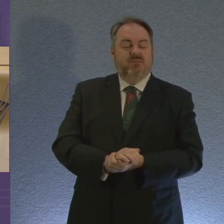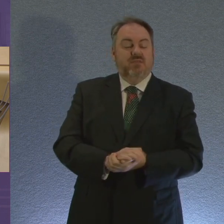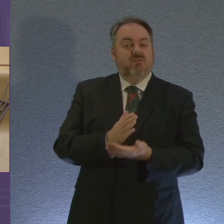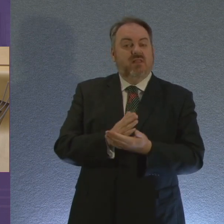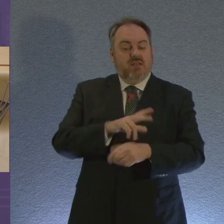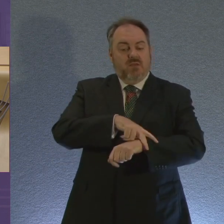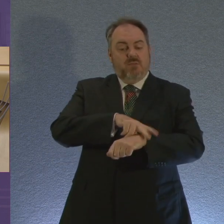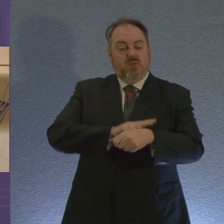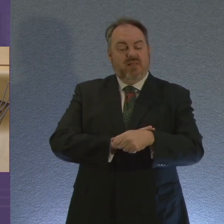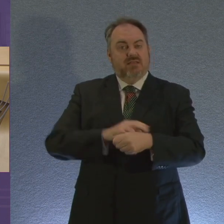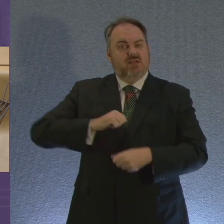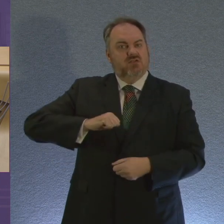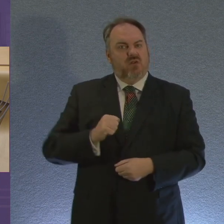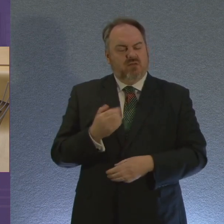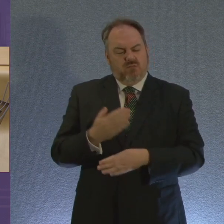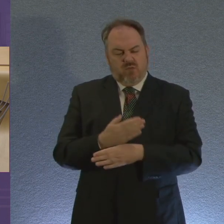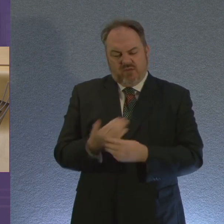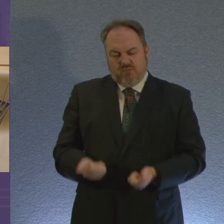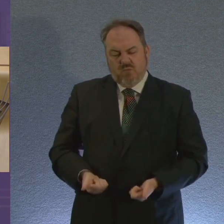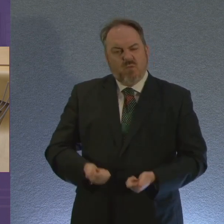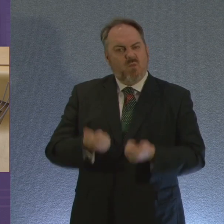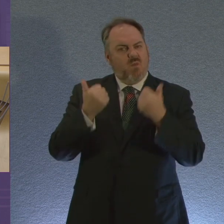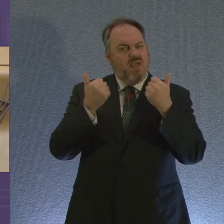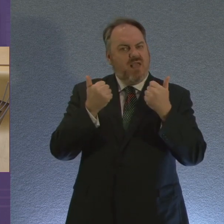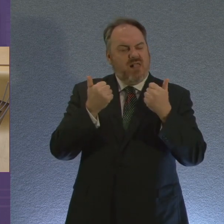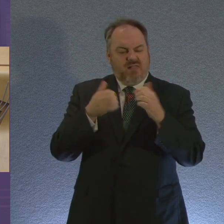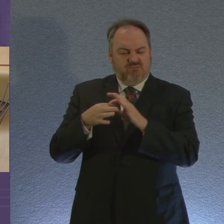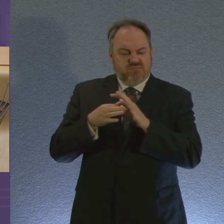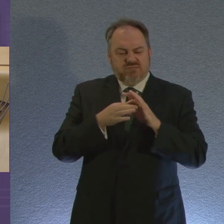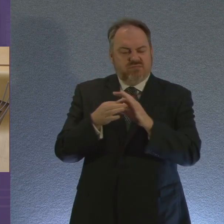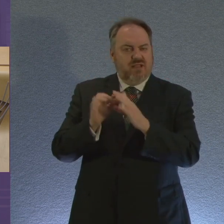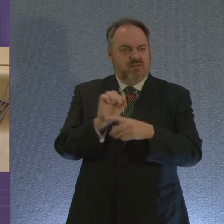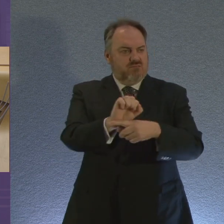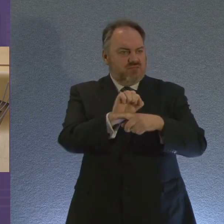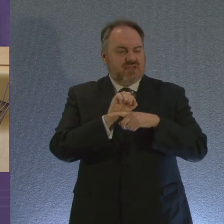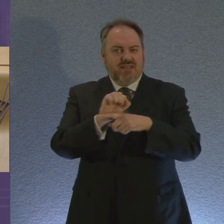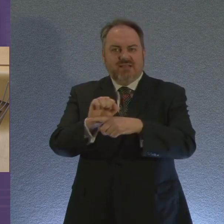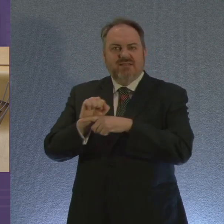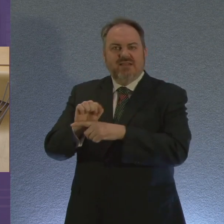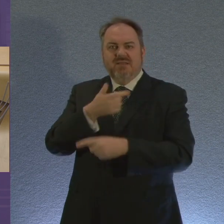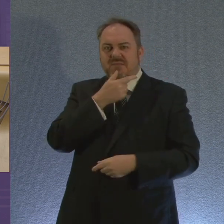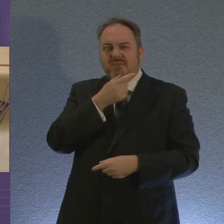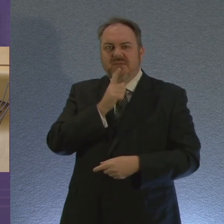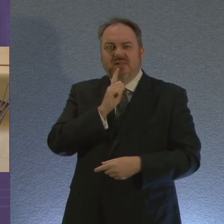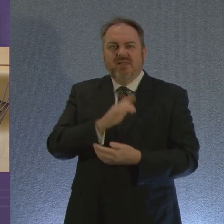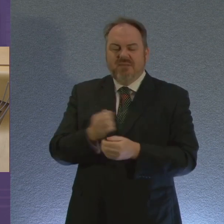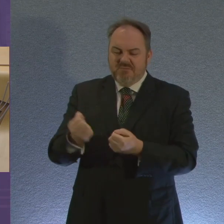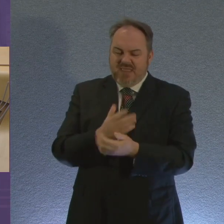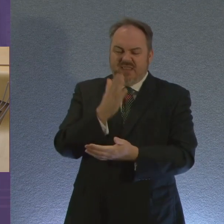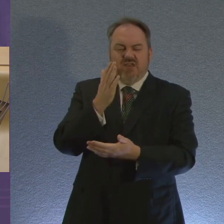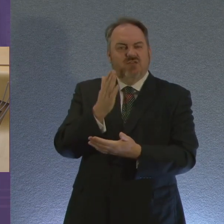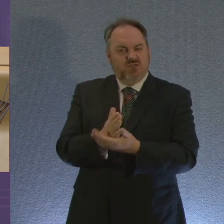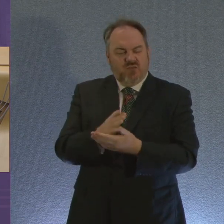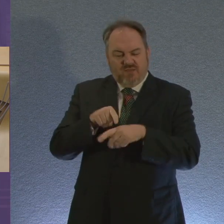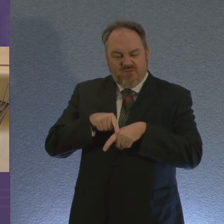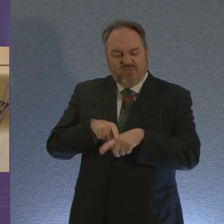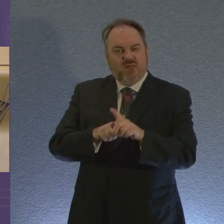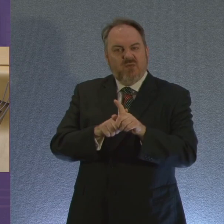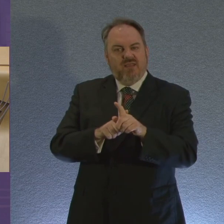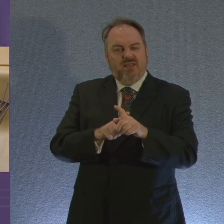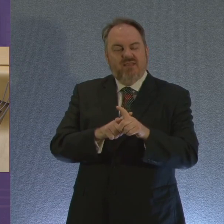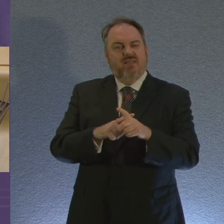Scotland is doing a magnificent job coordinating responses and keeping everyone safe, and we must ensure the legal framework continues to work. As domestic abuse will